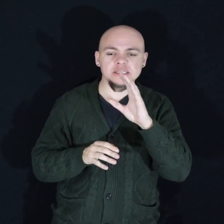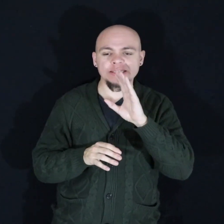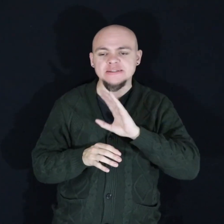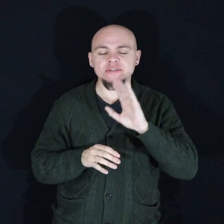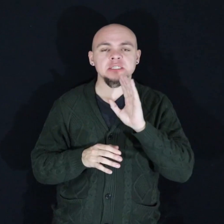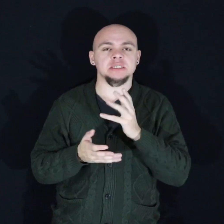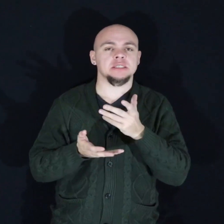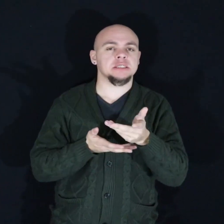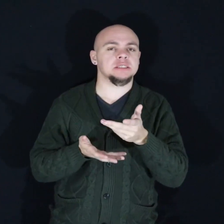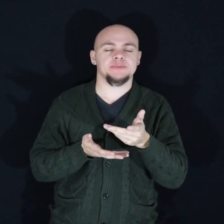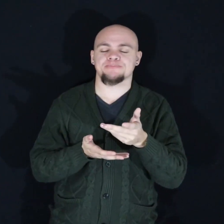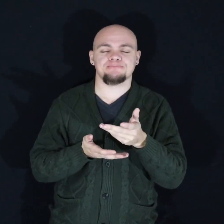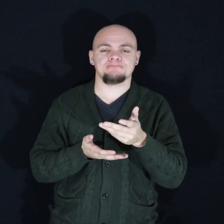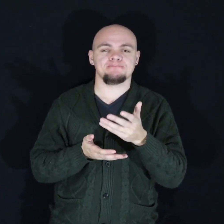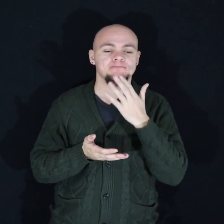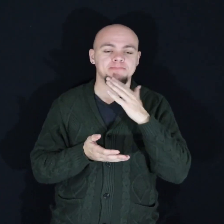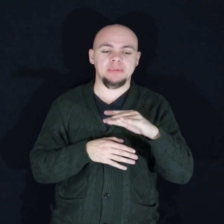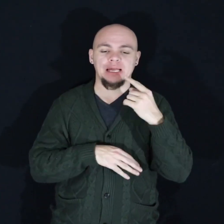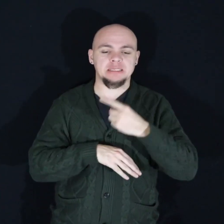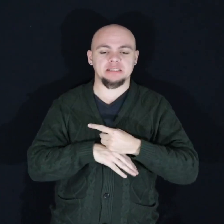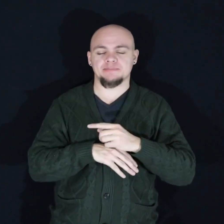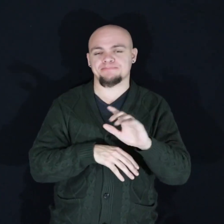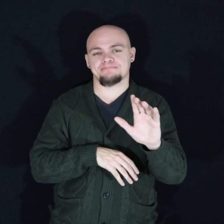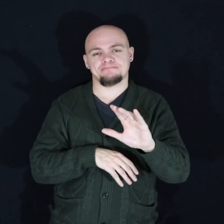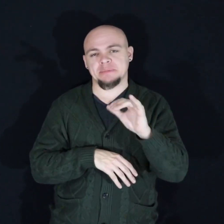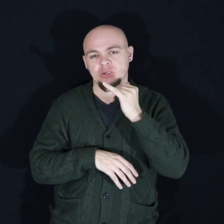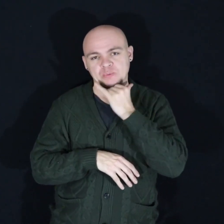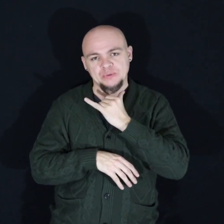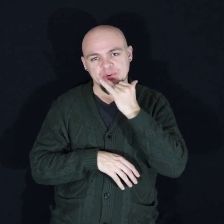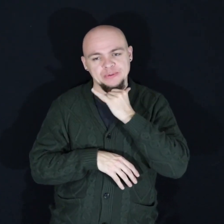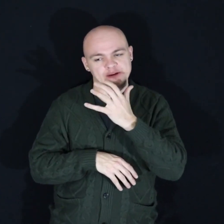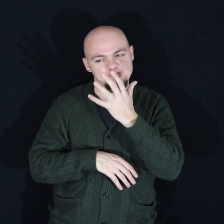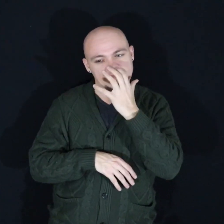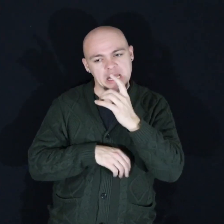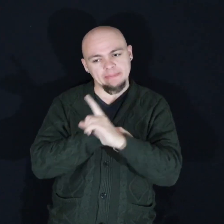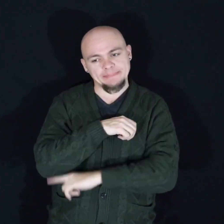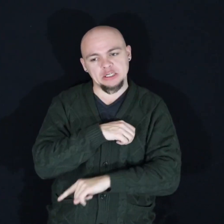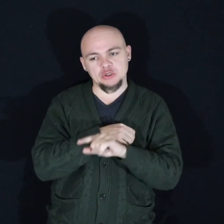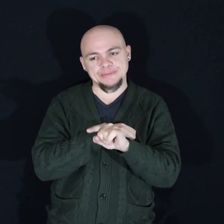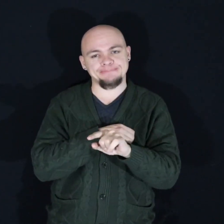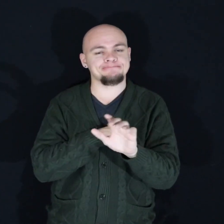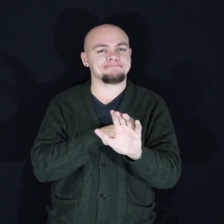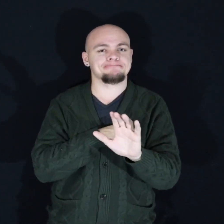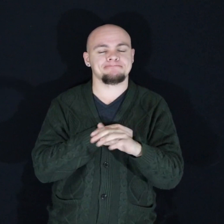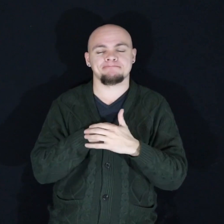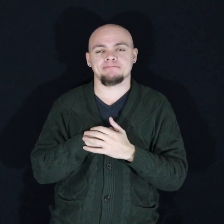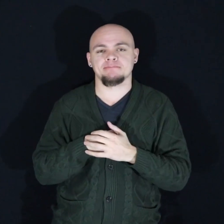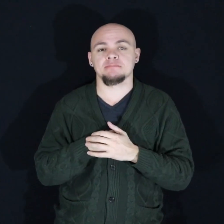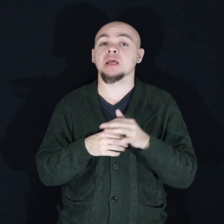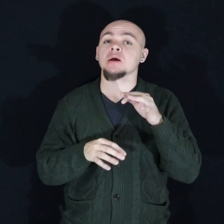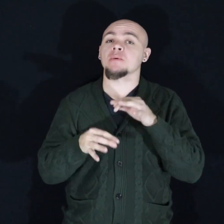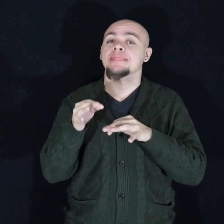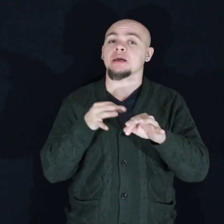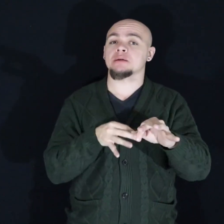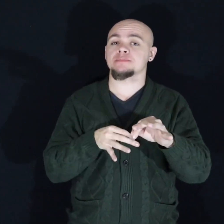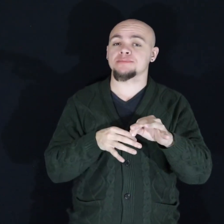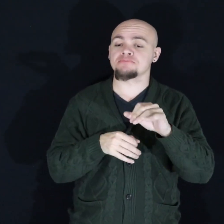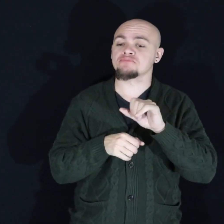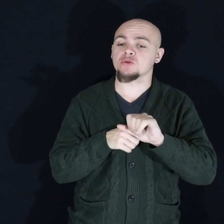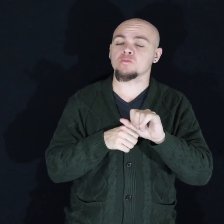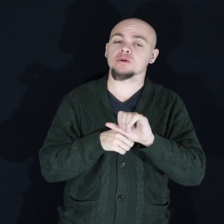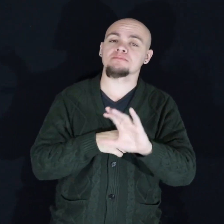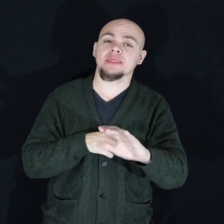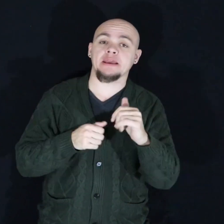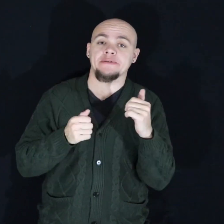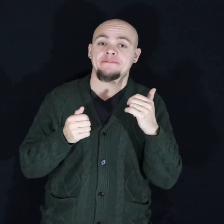work with them, and even if I had a bad day, it's wrong to get mad and punish them. Instead, we would work on relieving